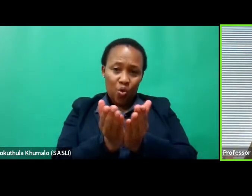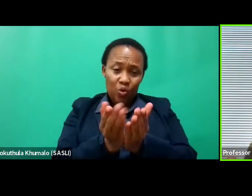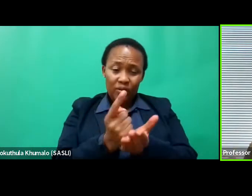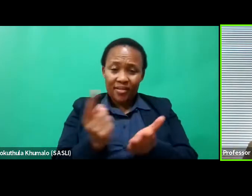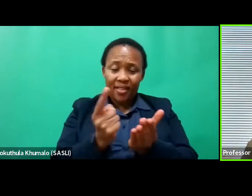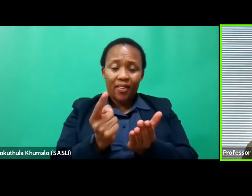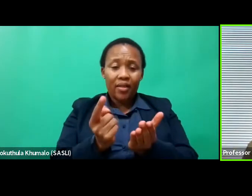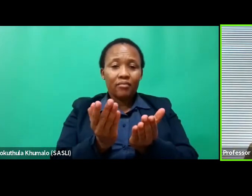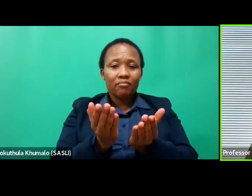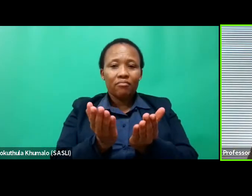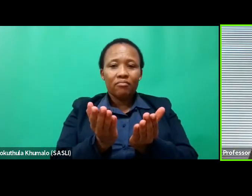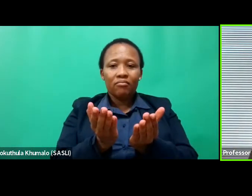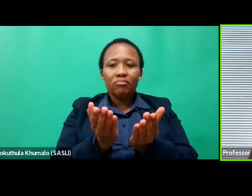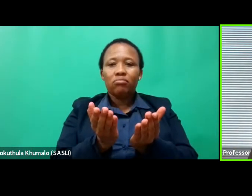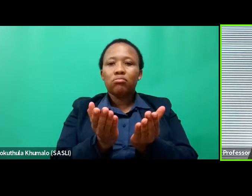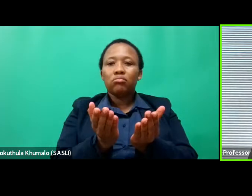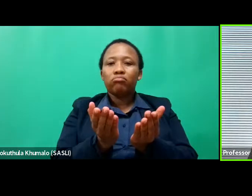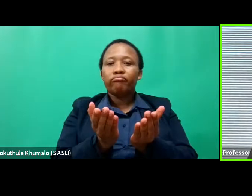Bowles and Ginters also says